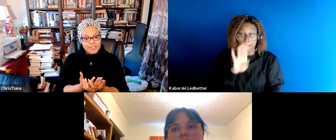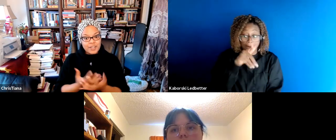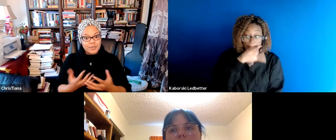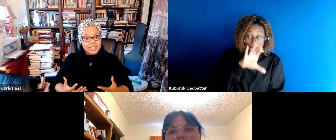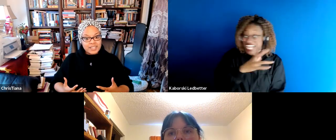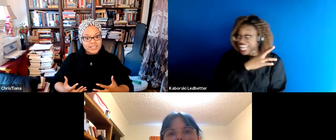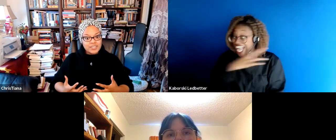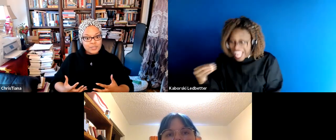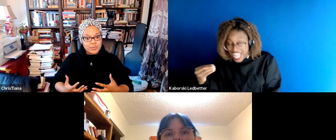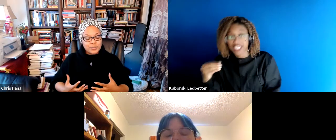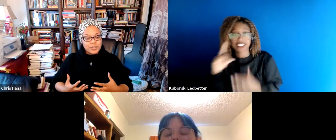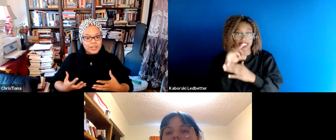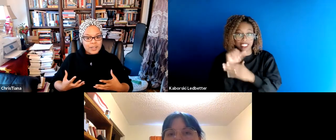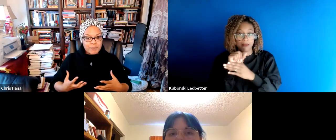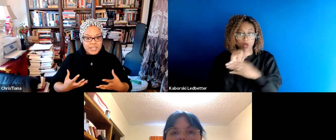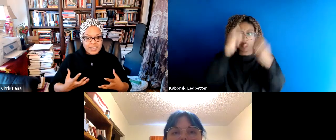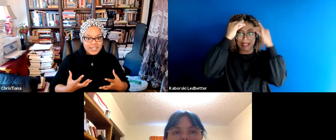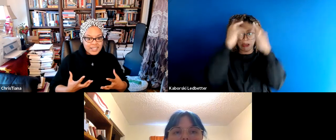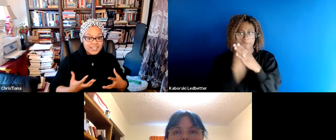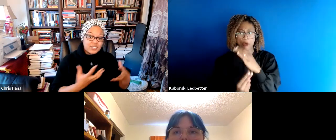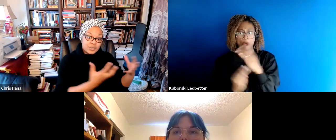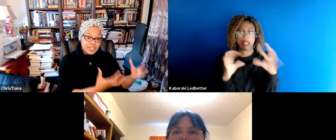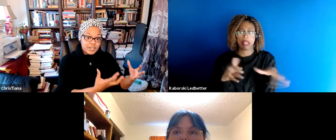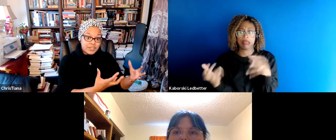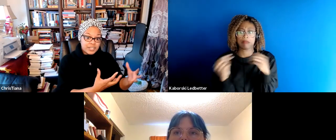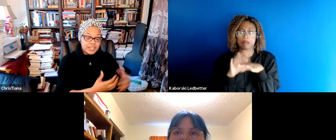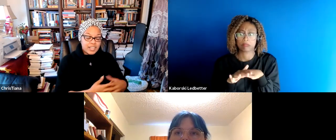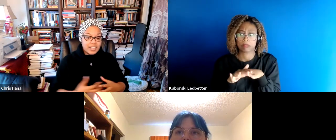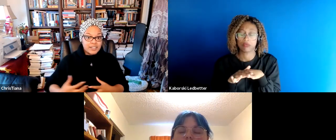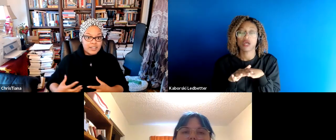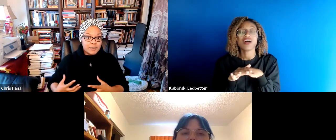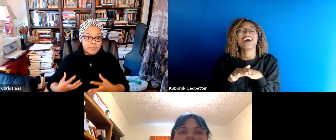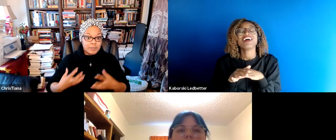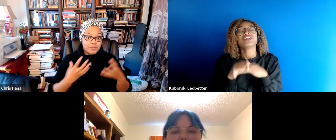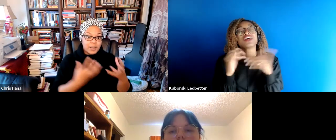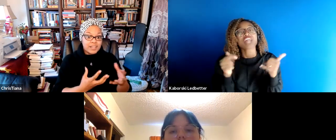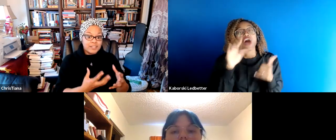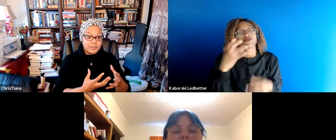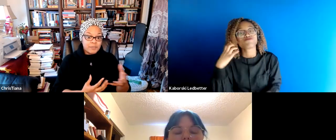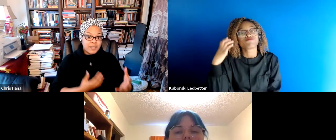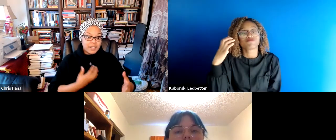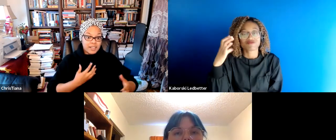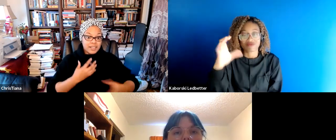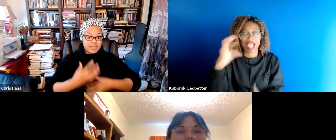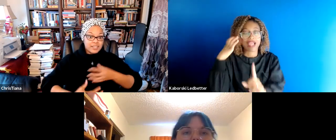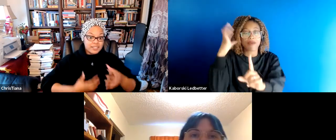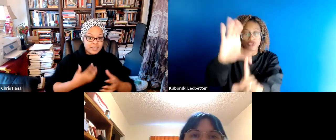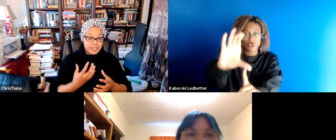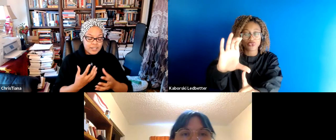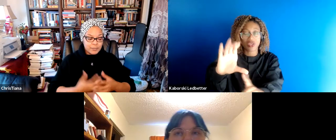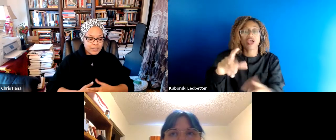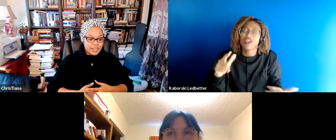that, find ways to be in solidarity and provide some of that